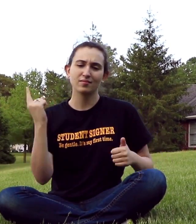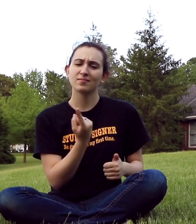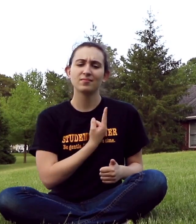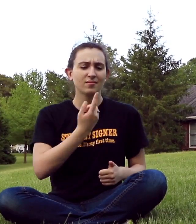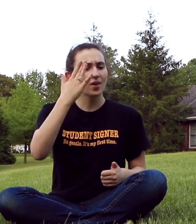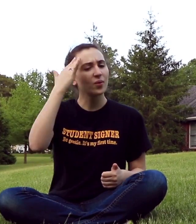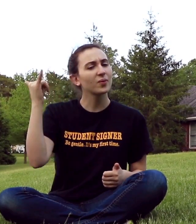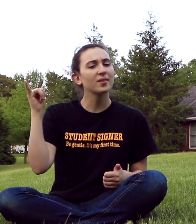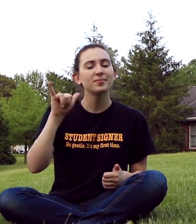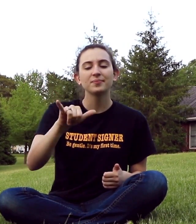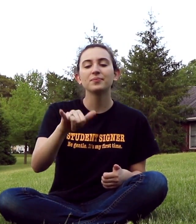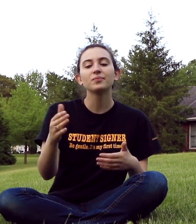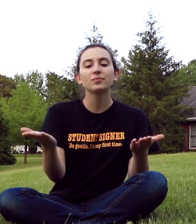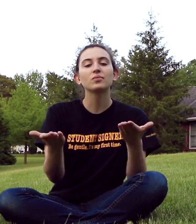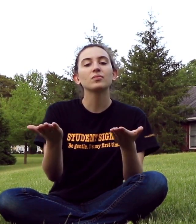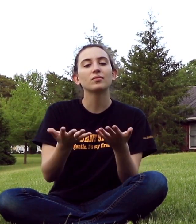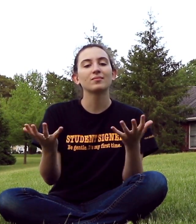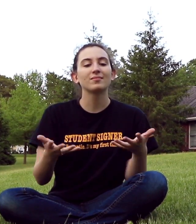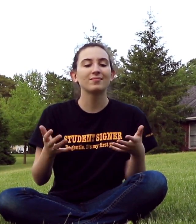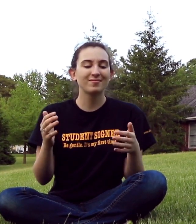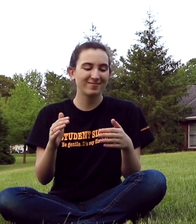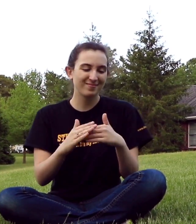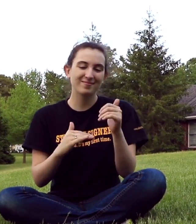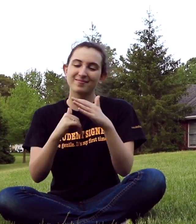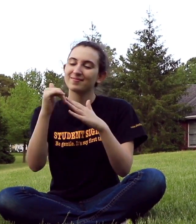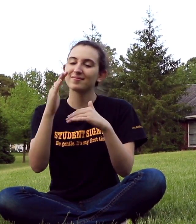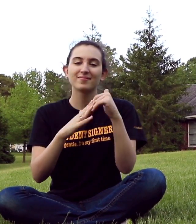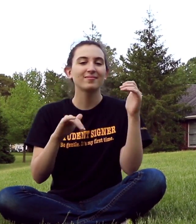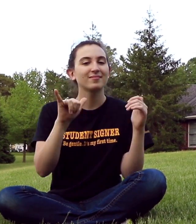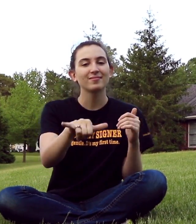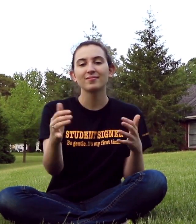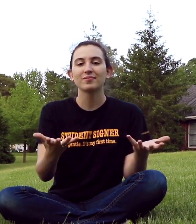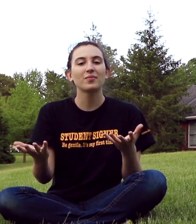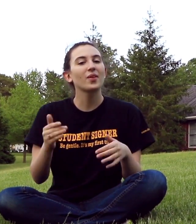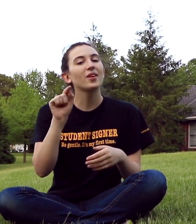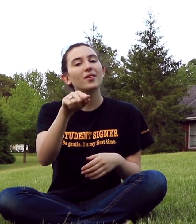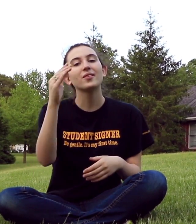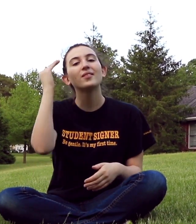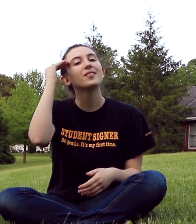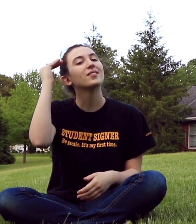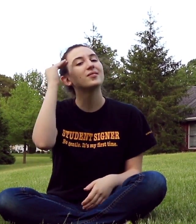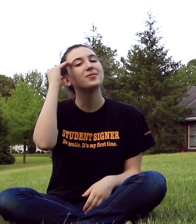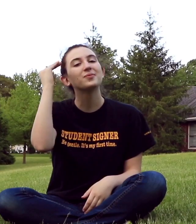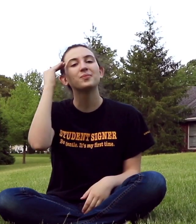Step out of the sun because you've learned, because you've